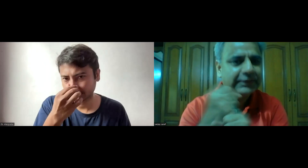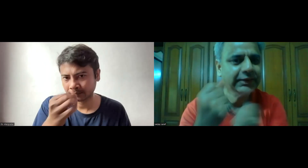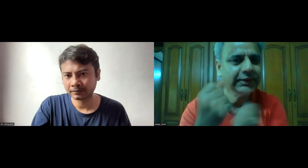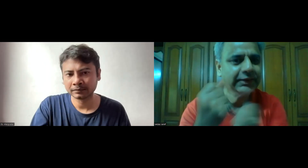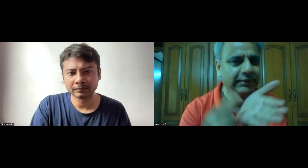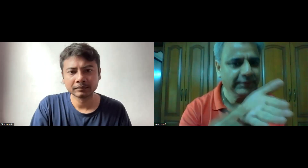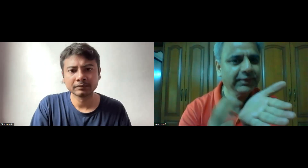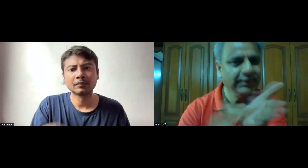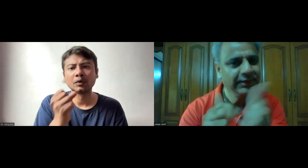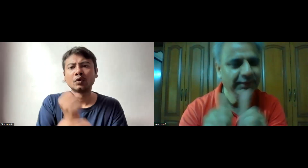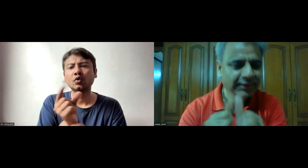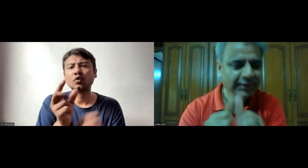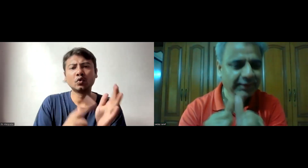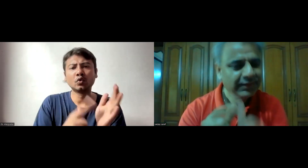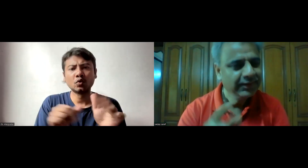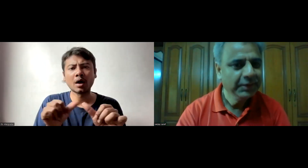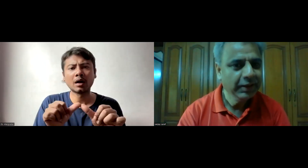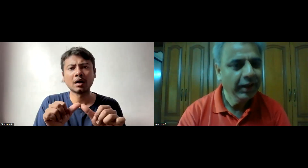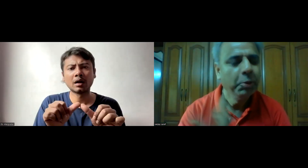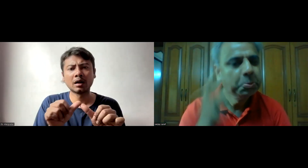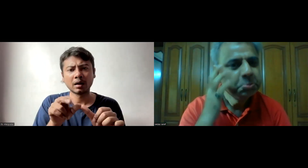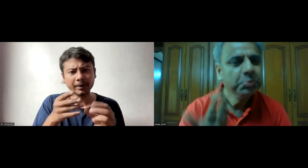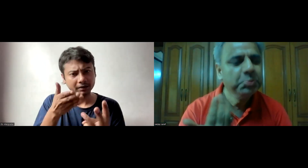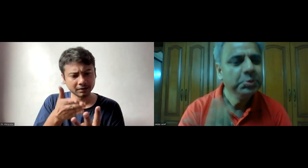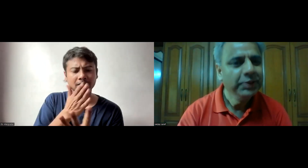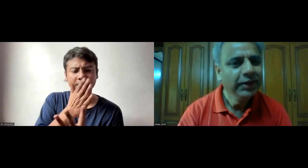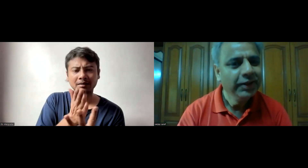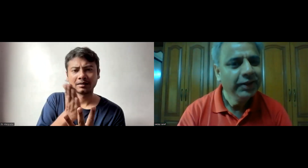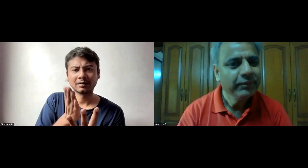quality. 3 qualities.